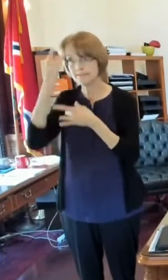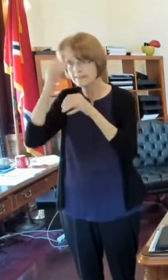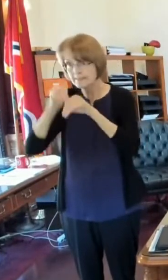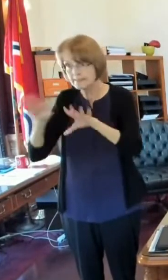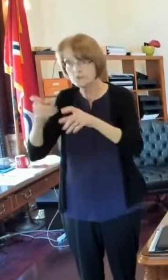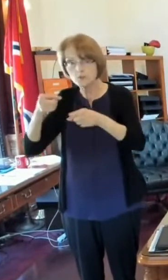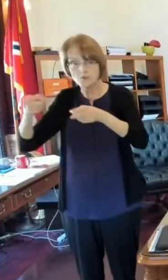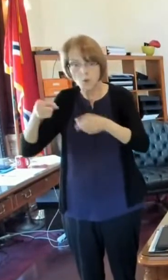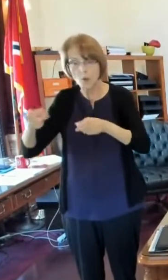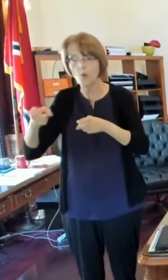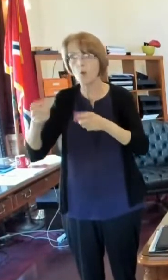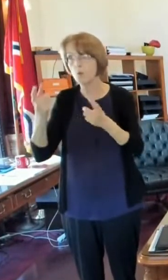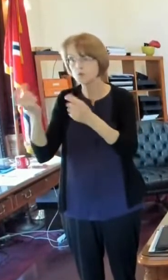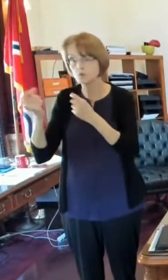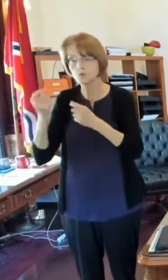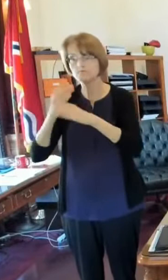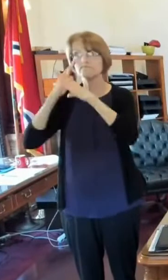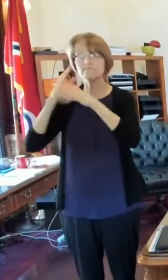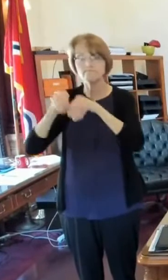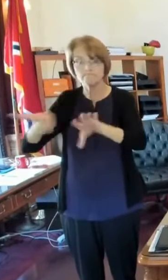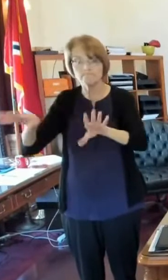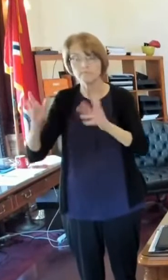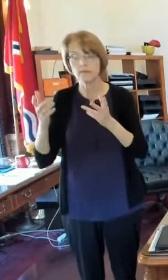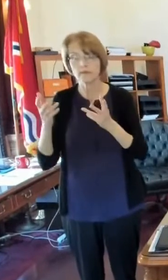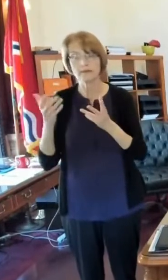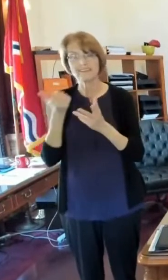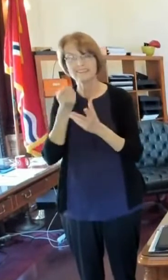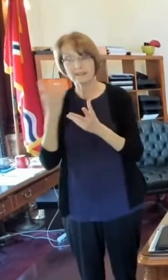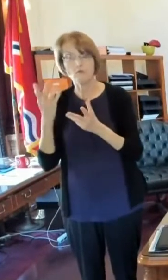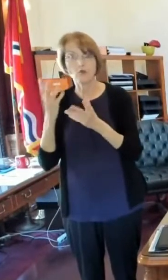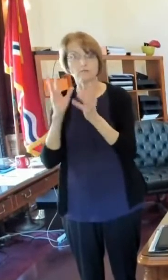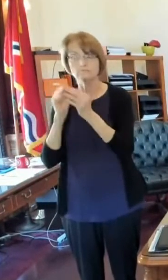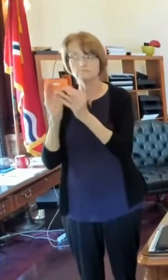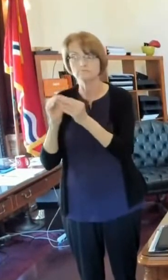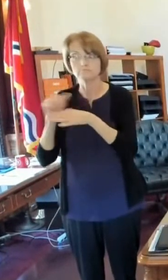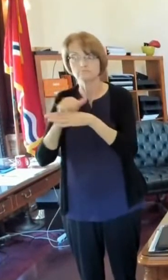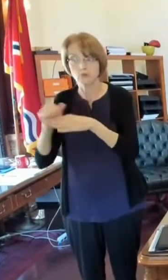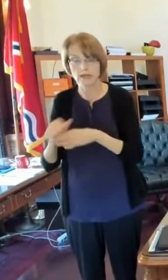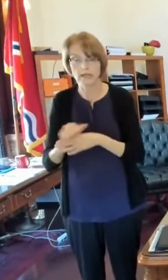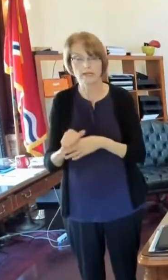training sessions with those individuals, and